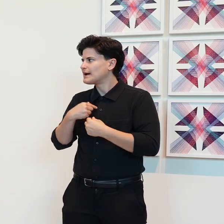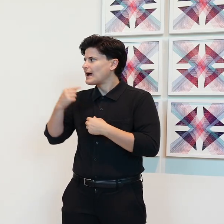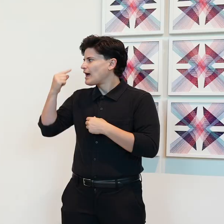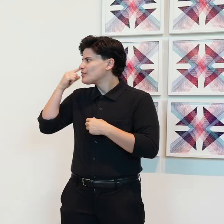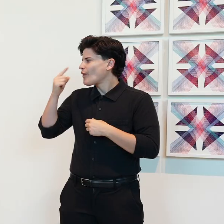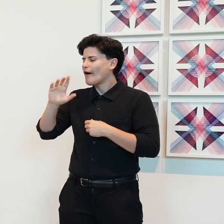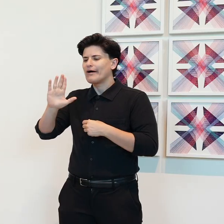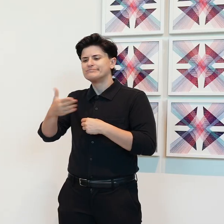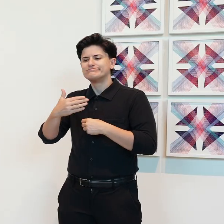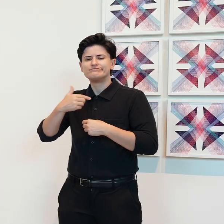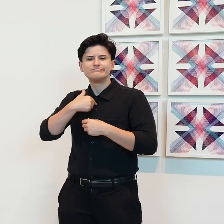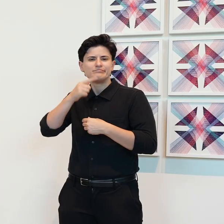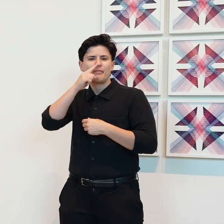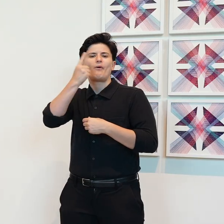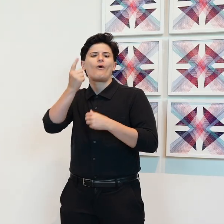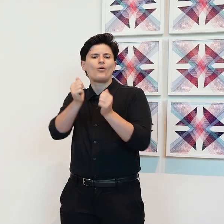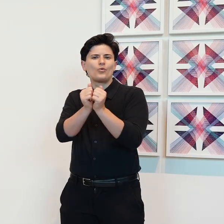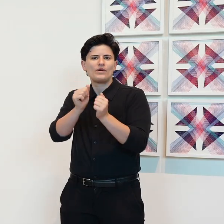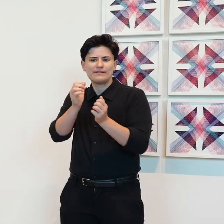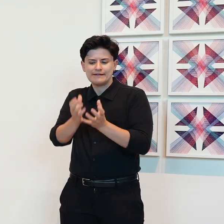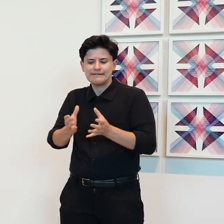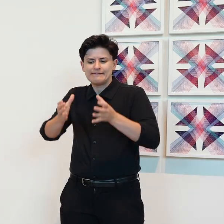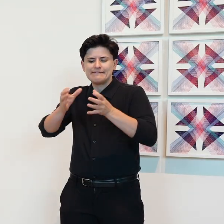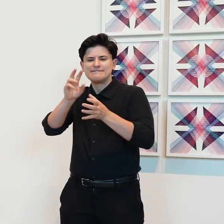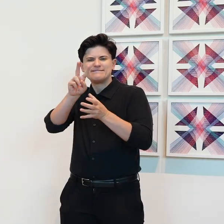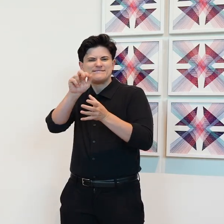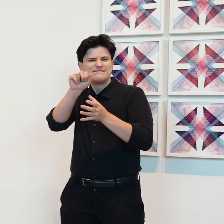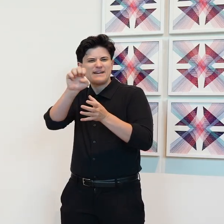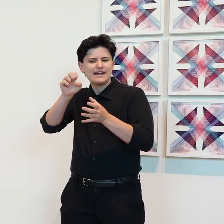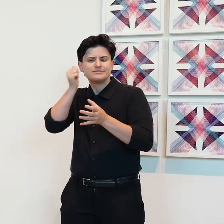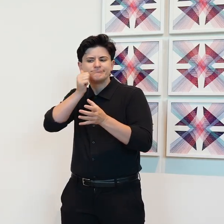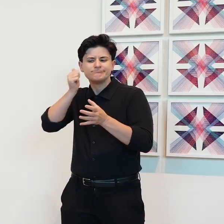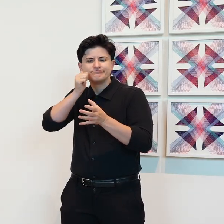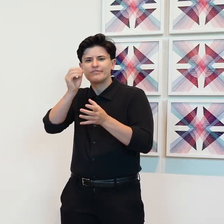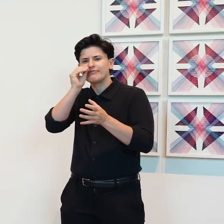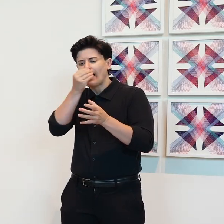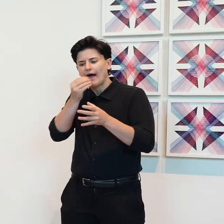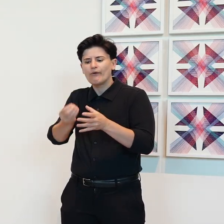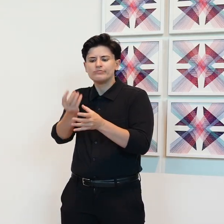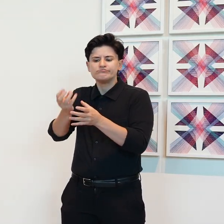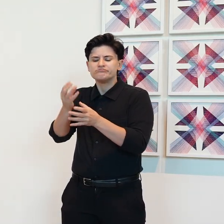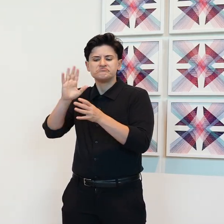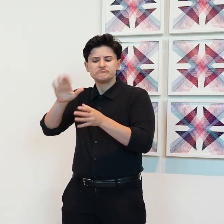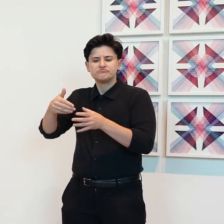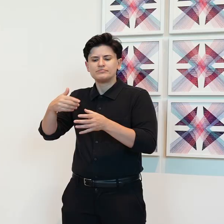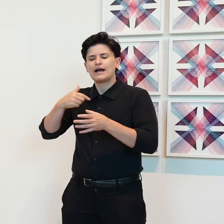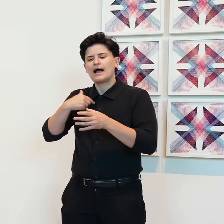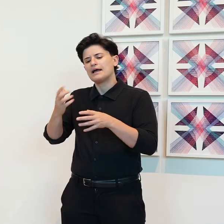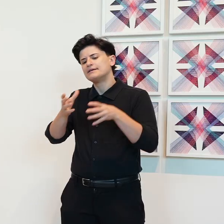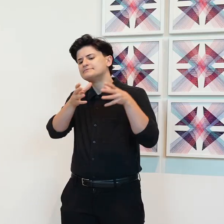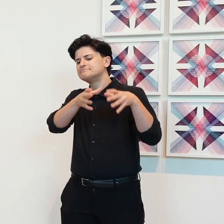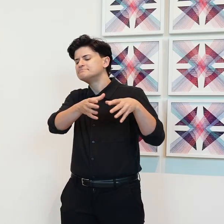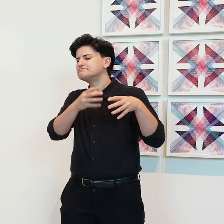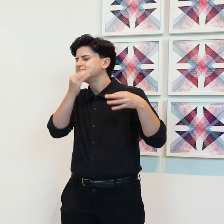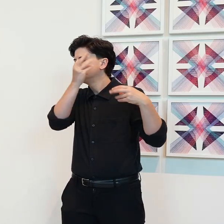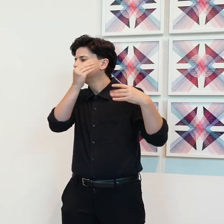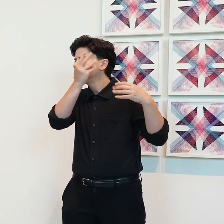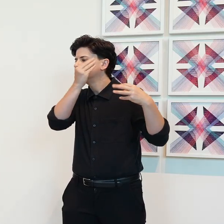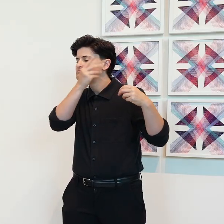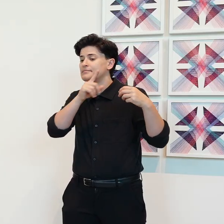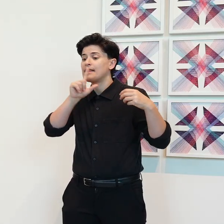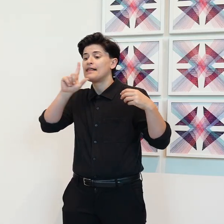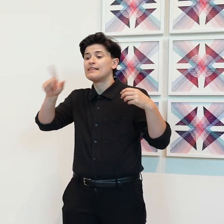vase, because I don't do vases often. And so I just kind of threw it up on the shelf. And then I discovered